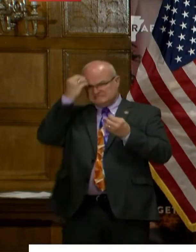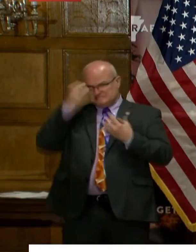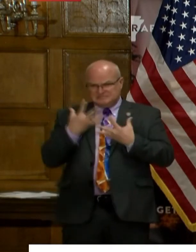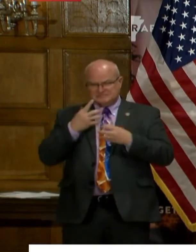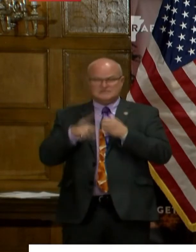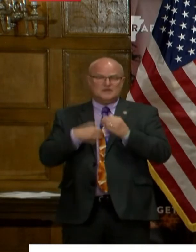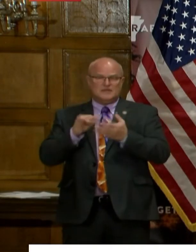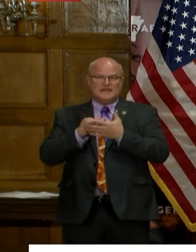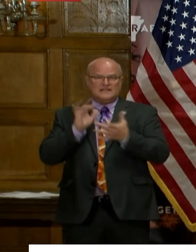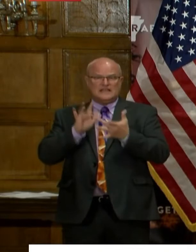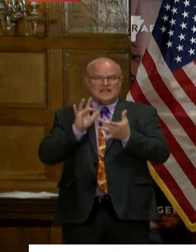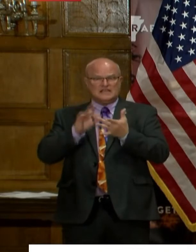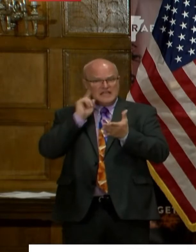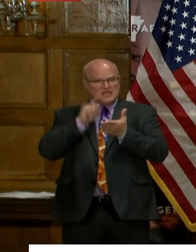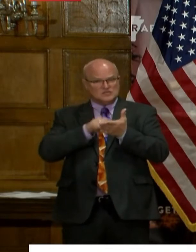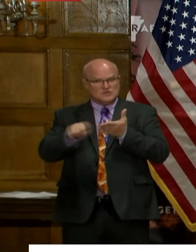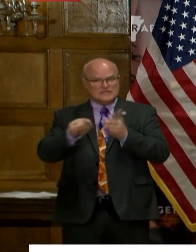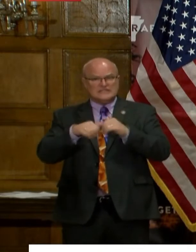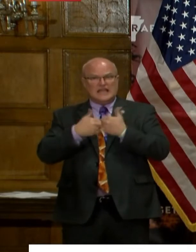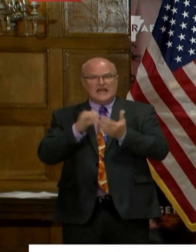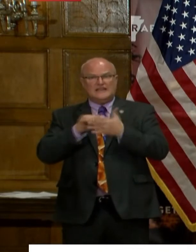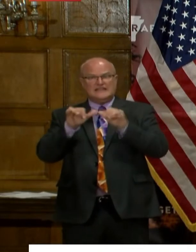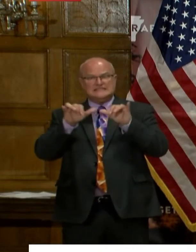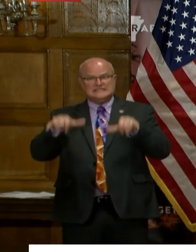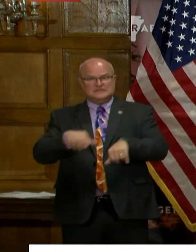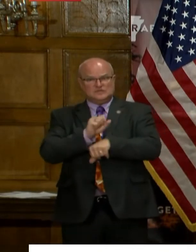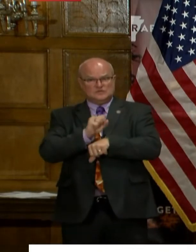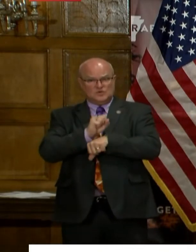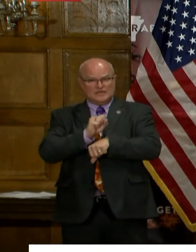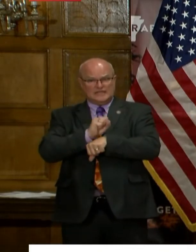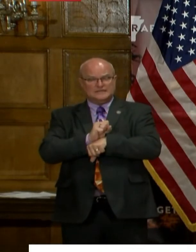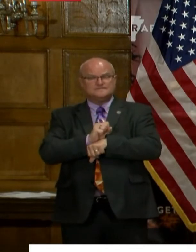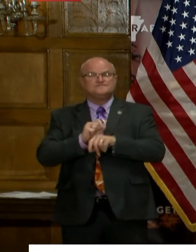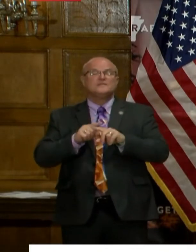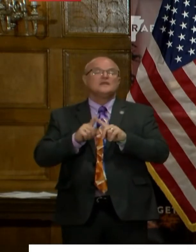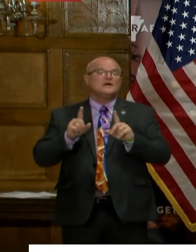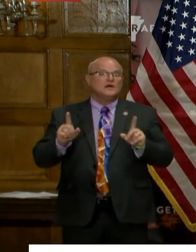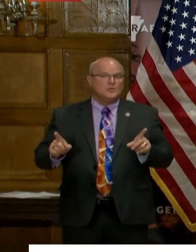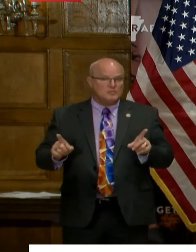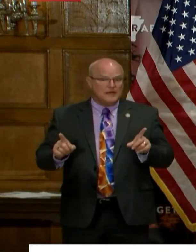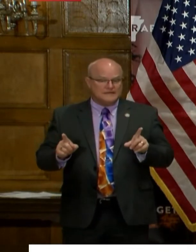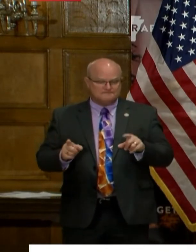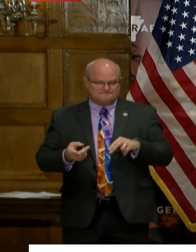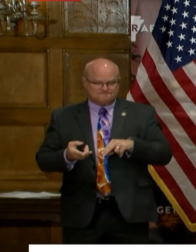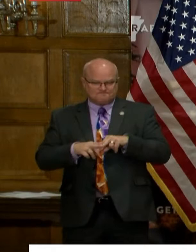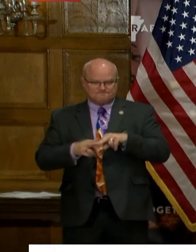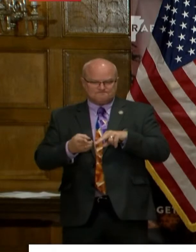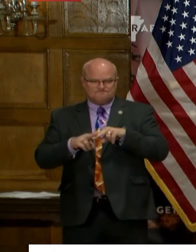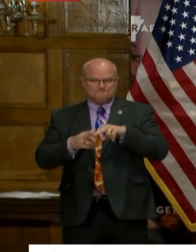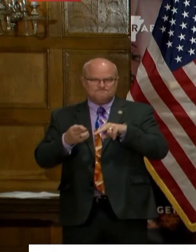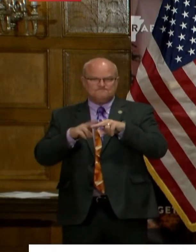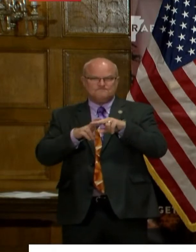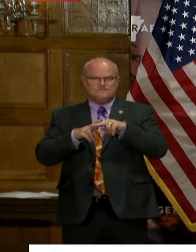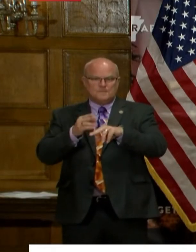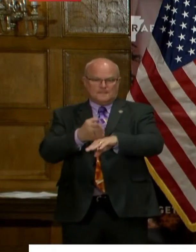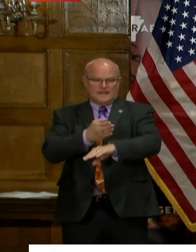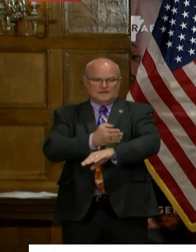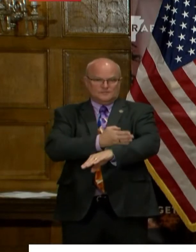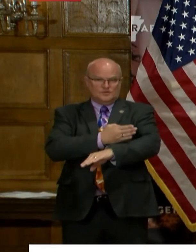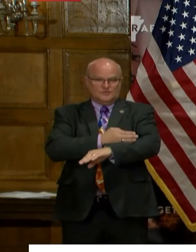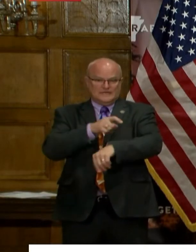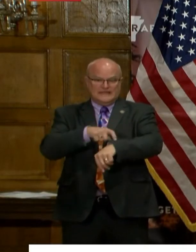on the contact tracing and how that system is working, but they're increasing the improvements